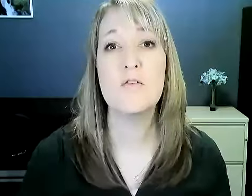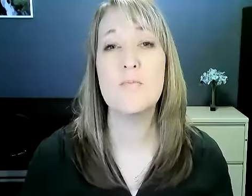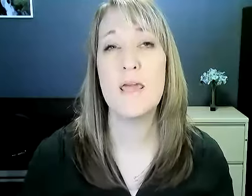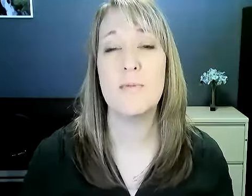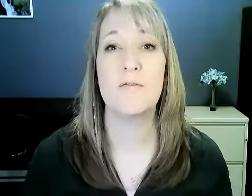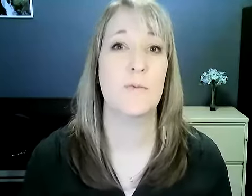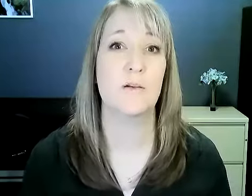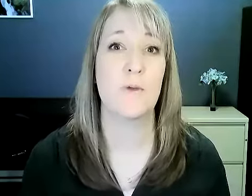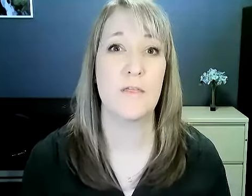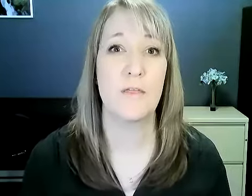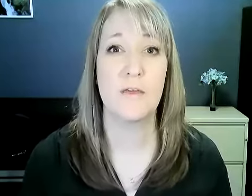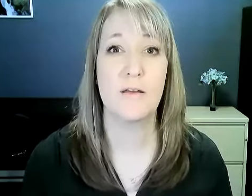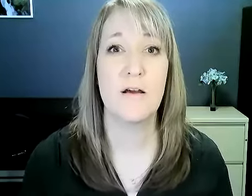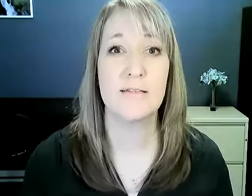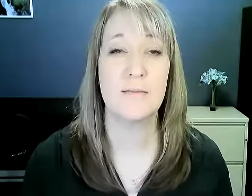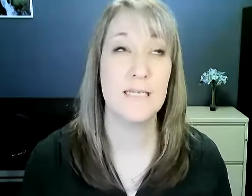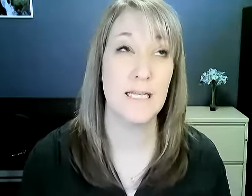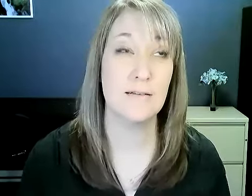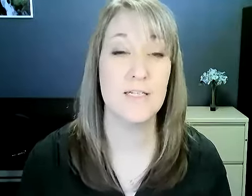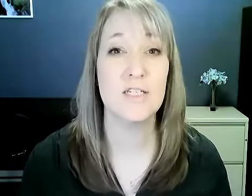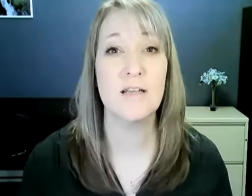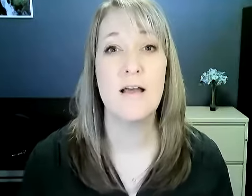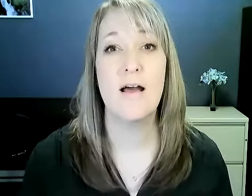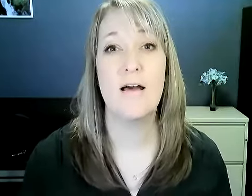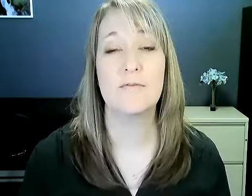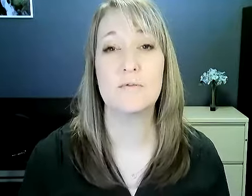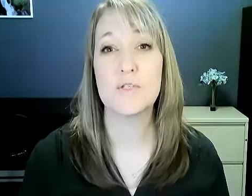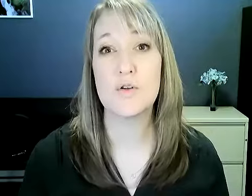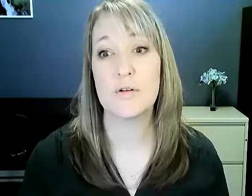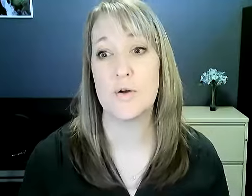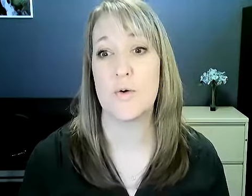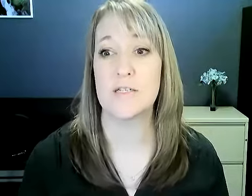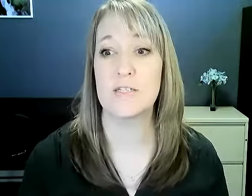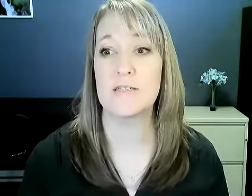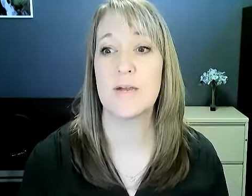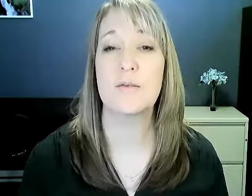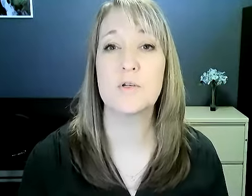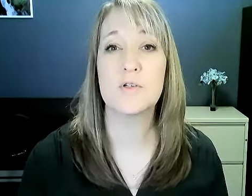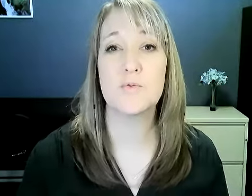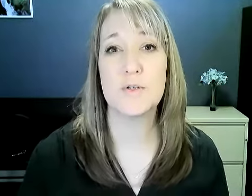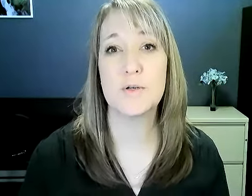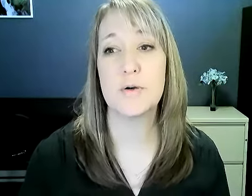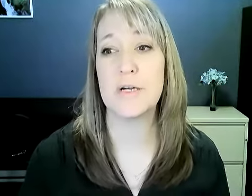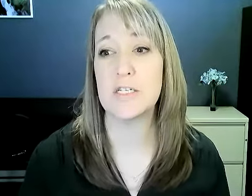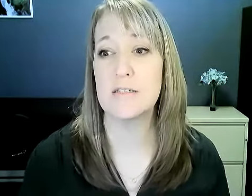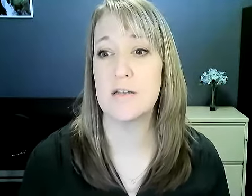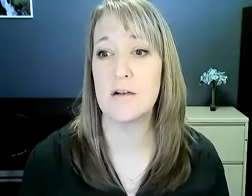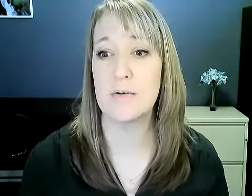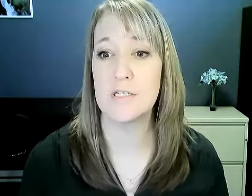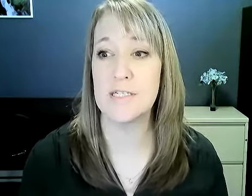You may be familiar with the concept in English of rhetorical questions, right? Rhetorical questions are questions